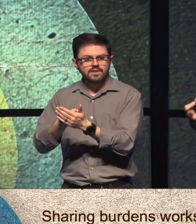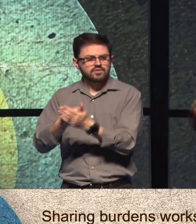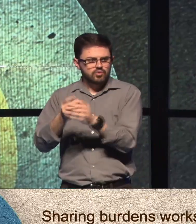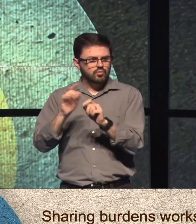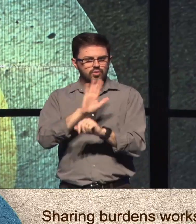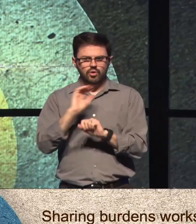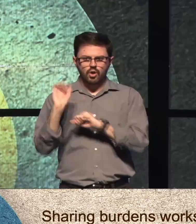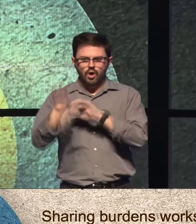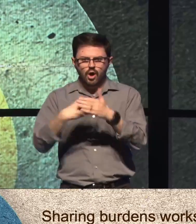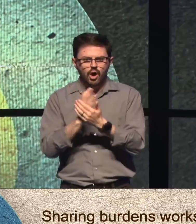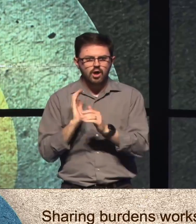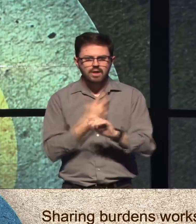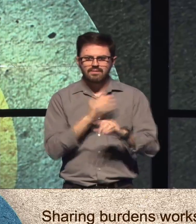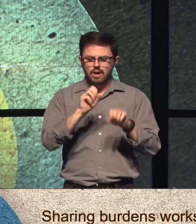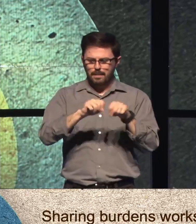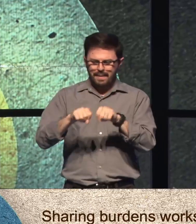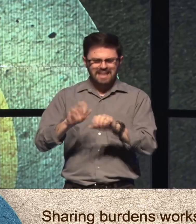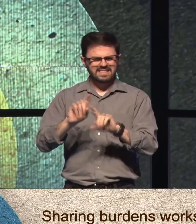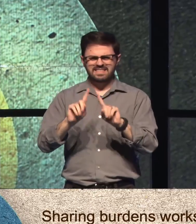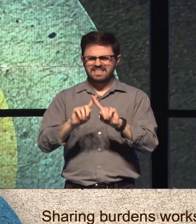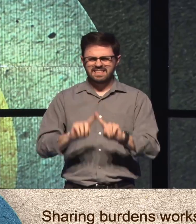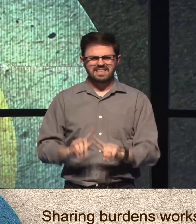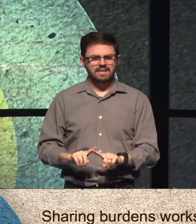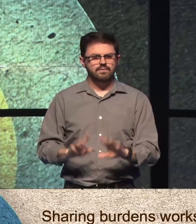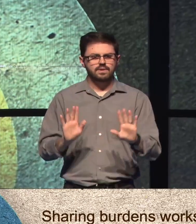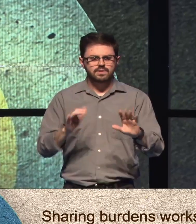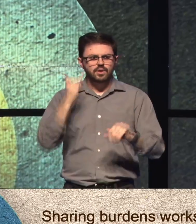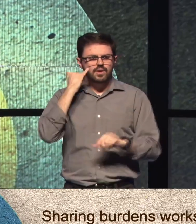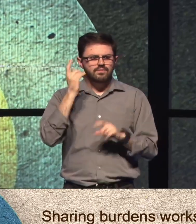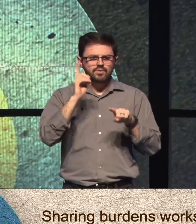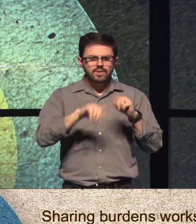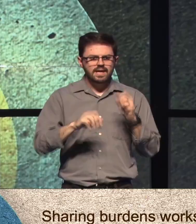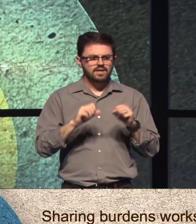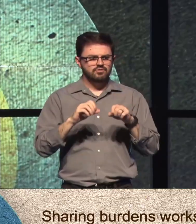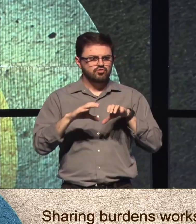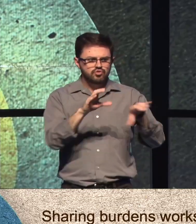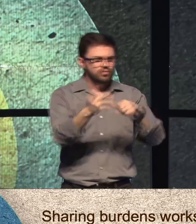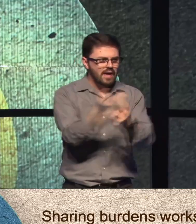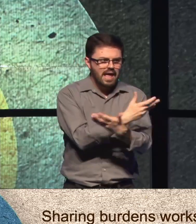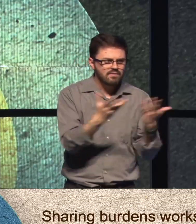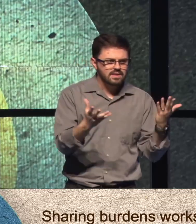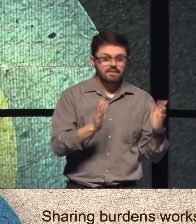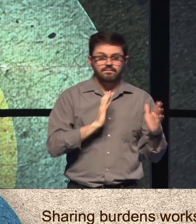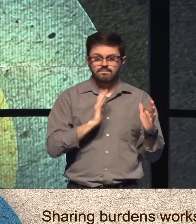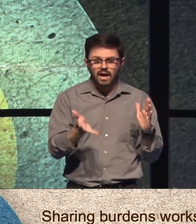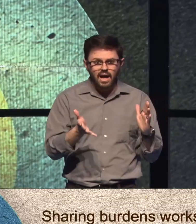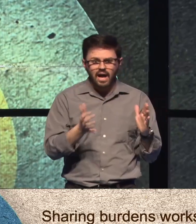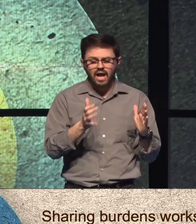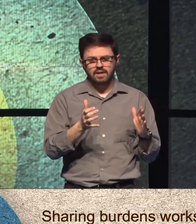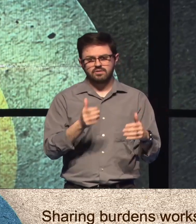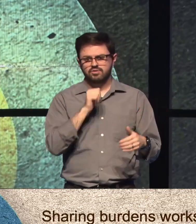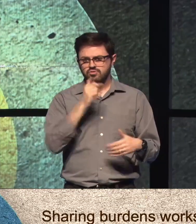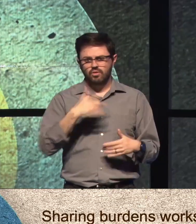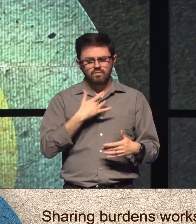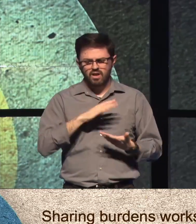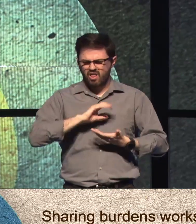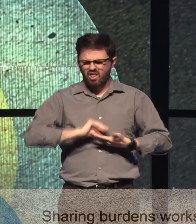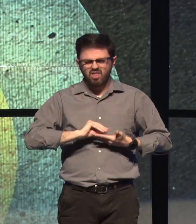live into it, and don't get weirded out by it because you can't do everything, you can't do this or that. Live free